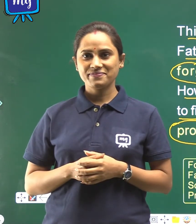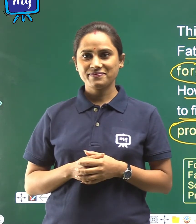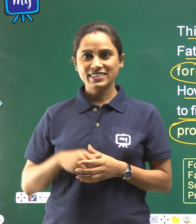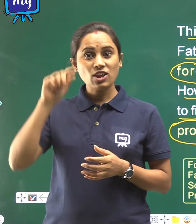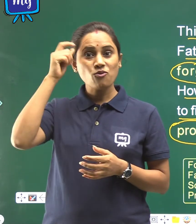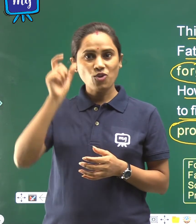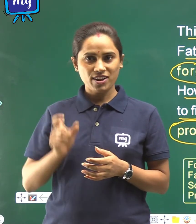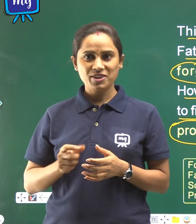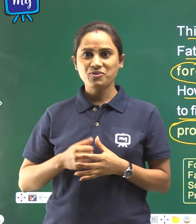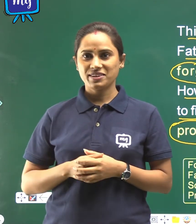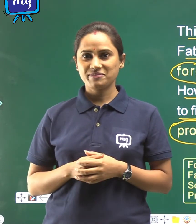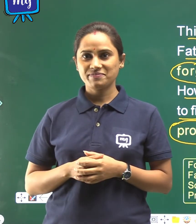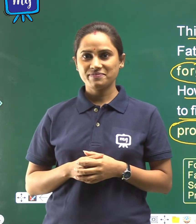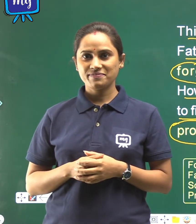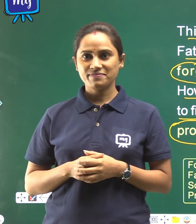forgive,